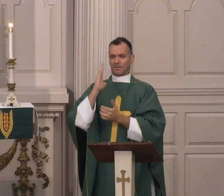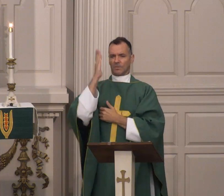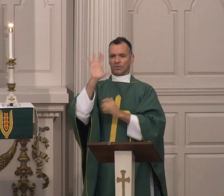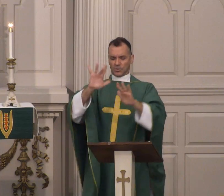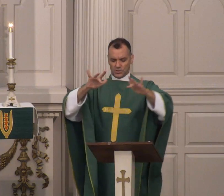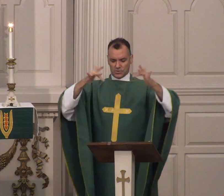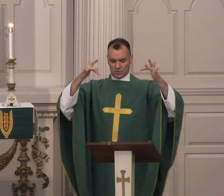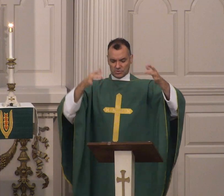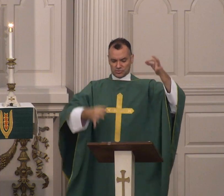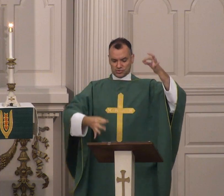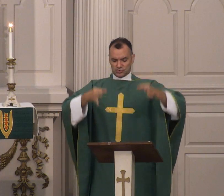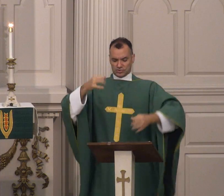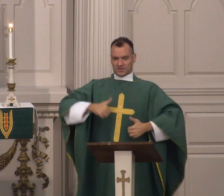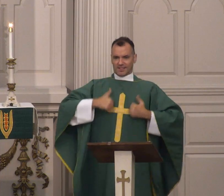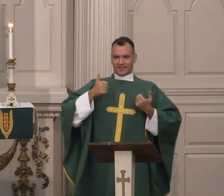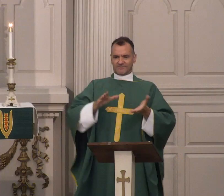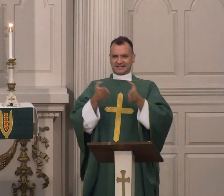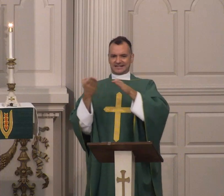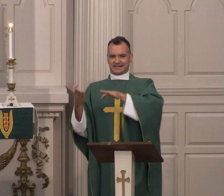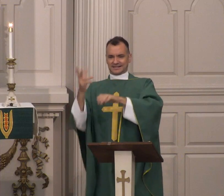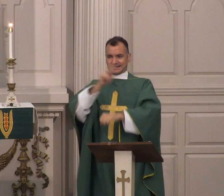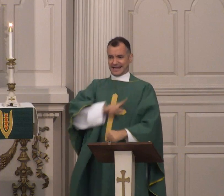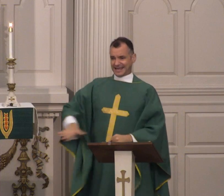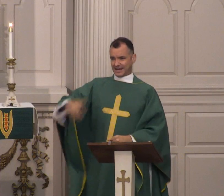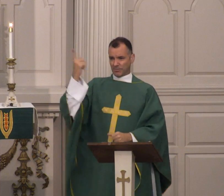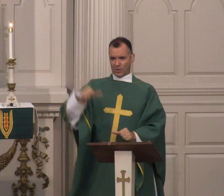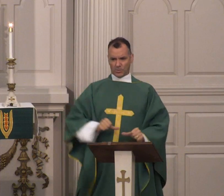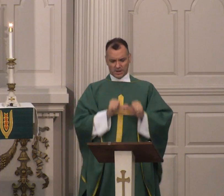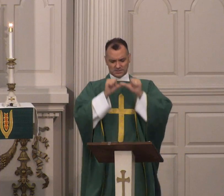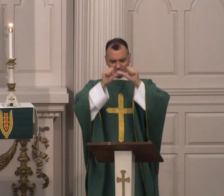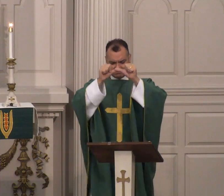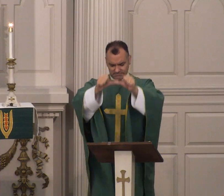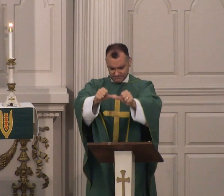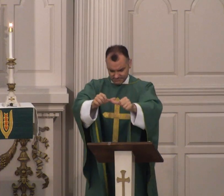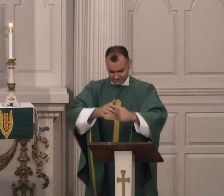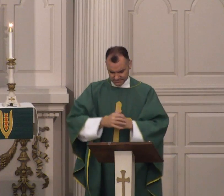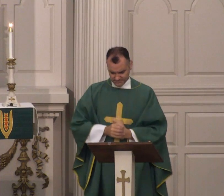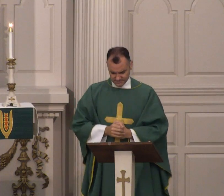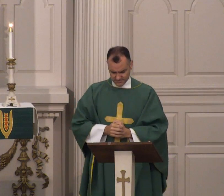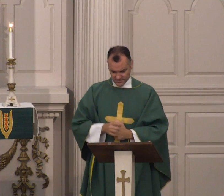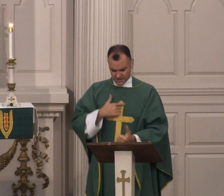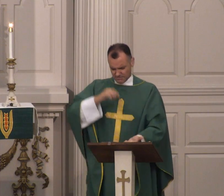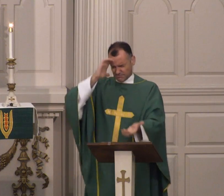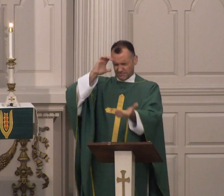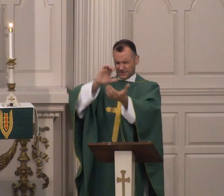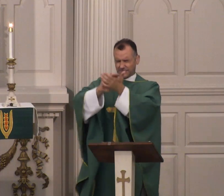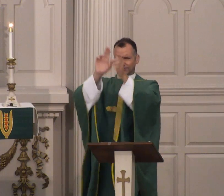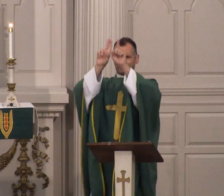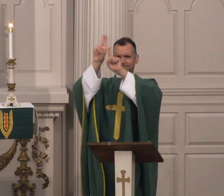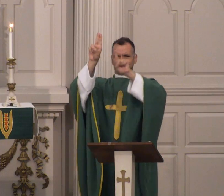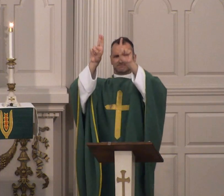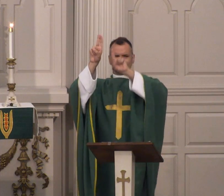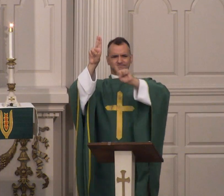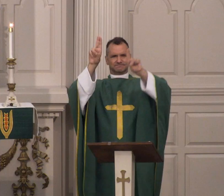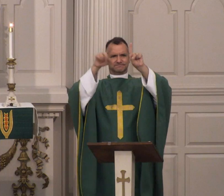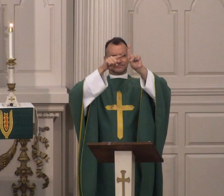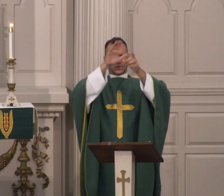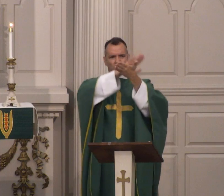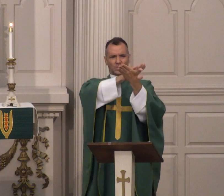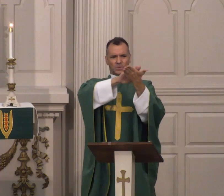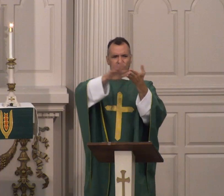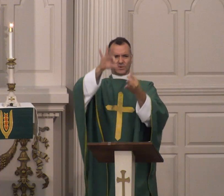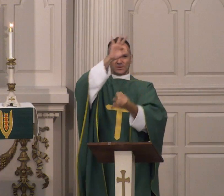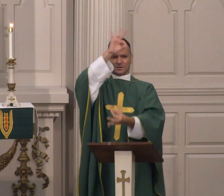who proceeds from the Father and the Son, who with the Father and the Son is adored and glorified, who is spoken through